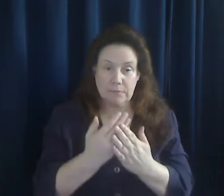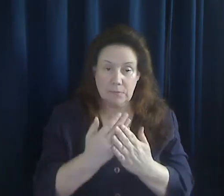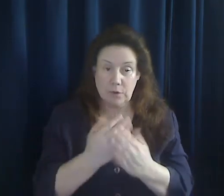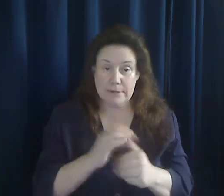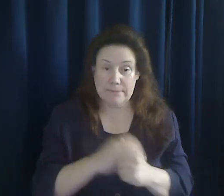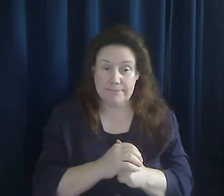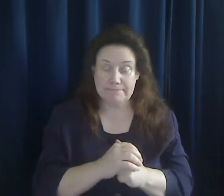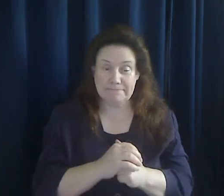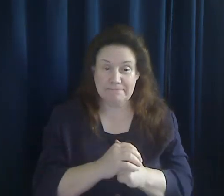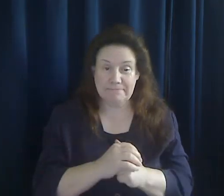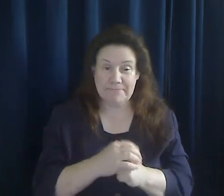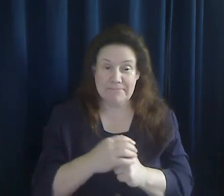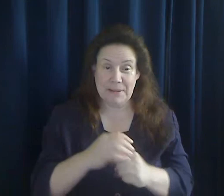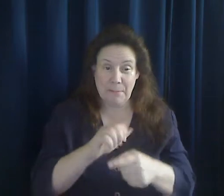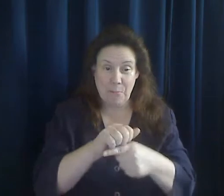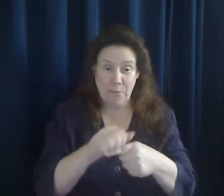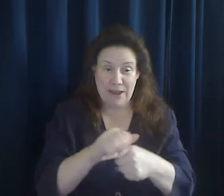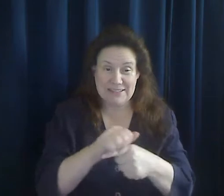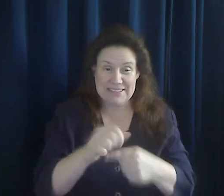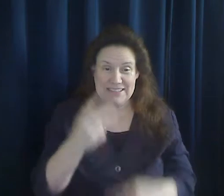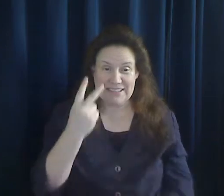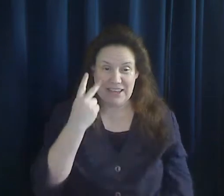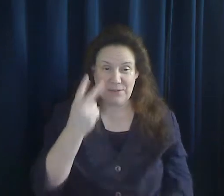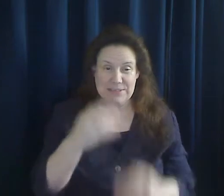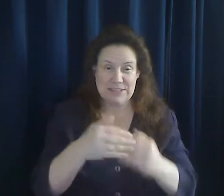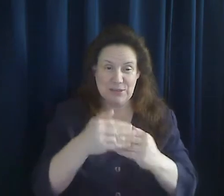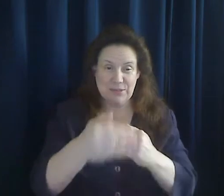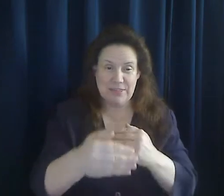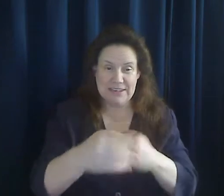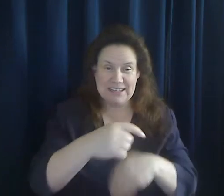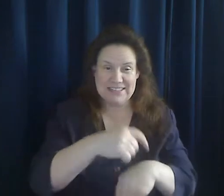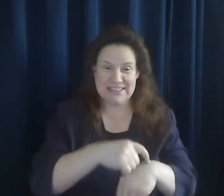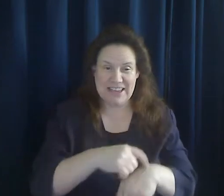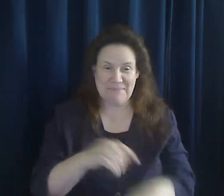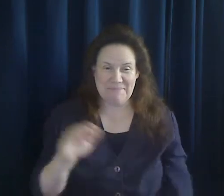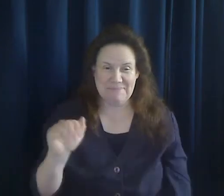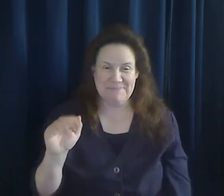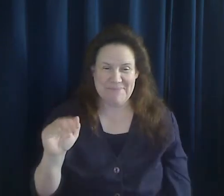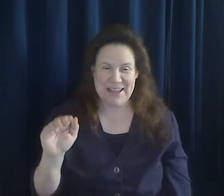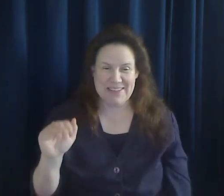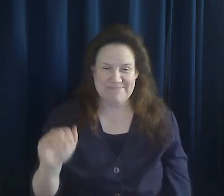Good. Practice, and I will see you the next time. Bye.